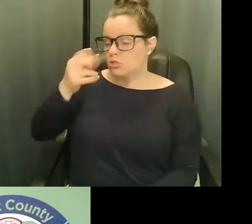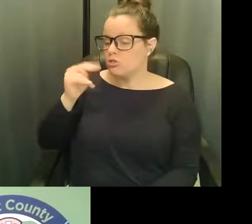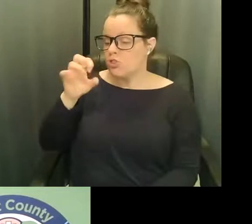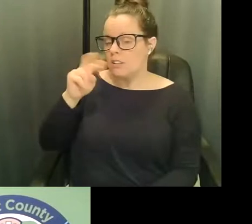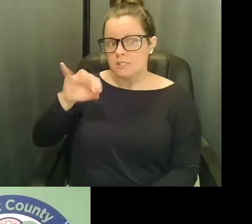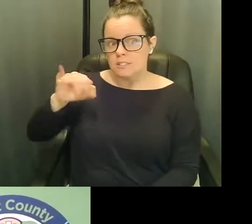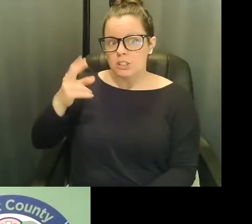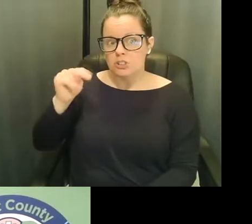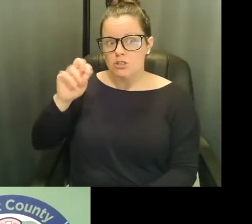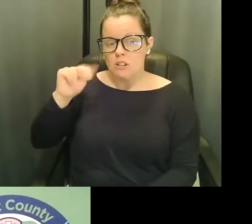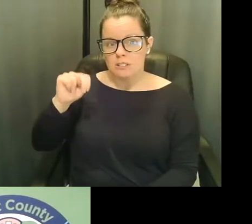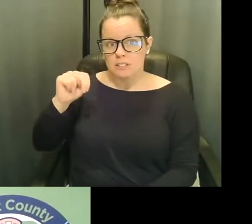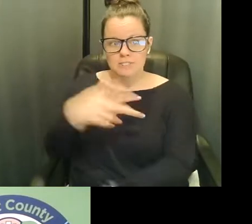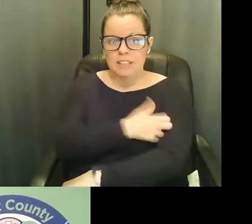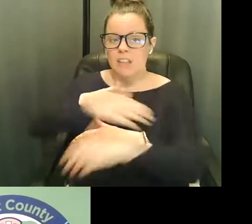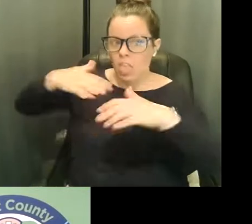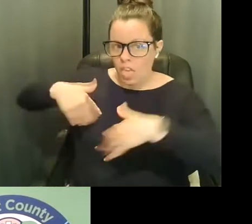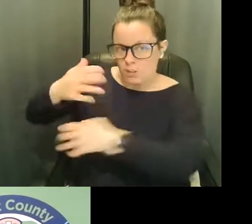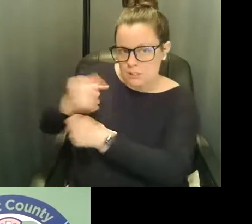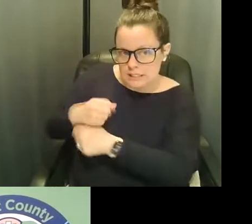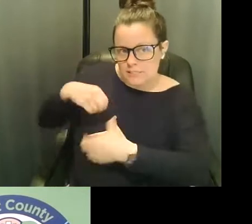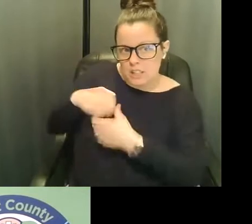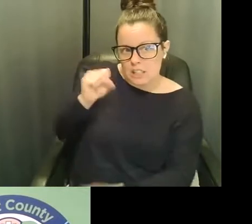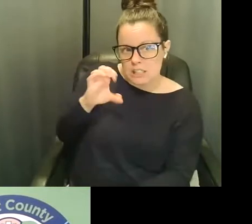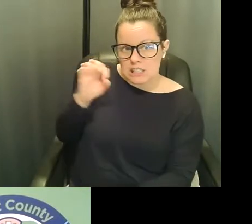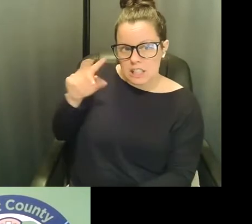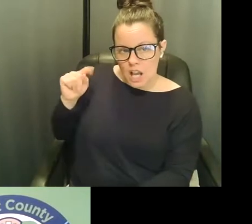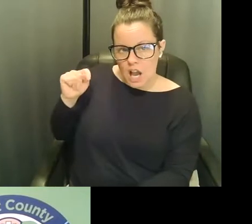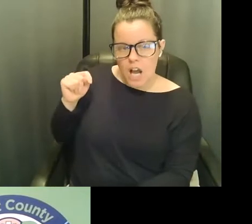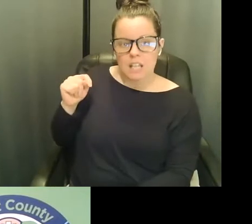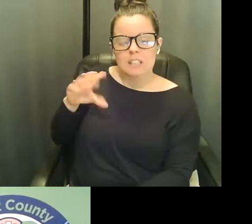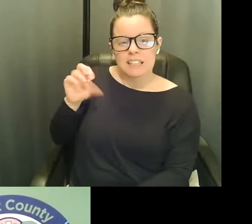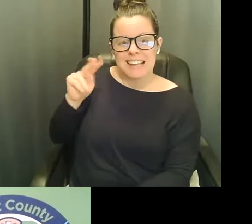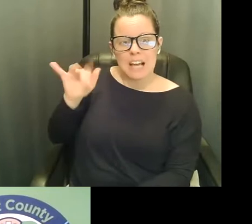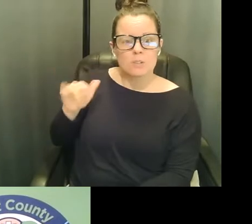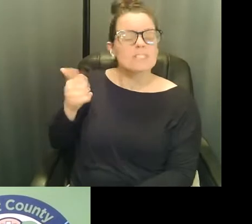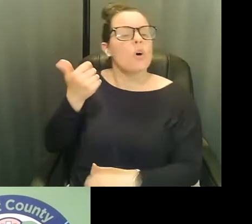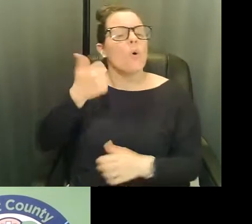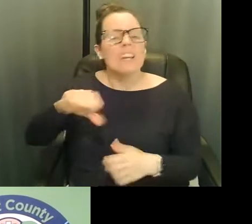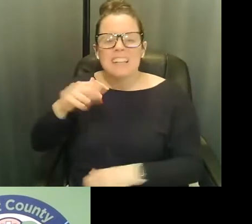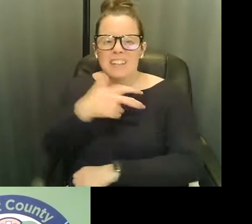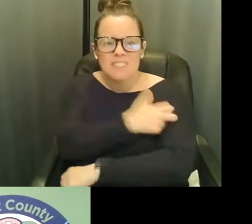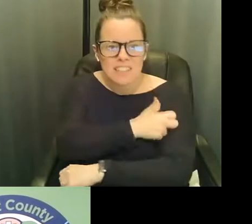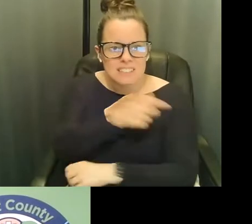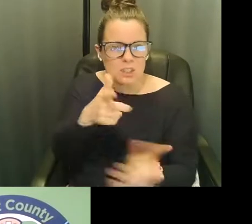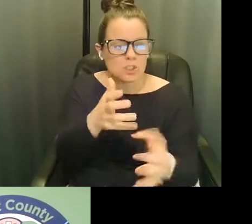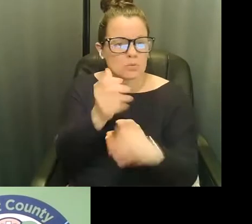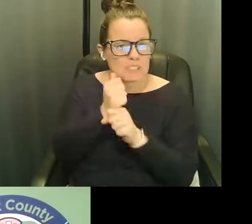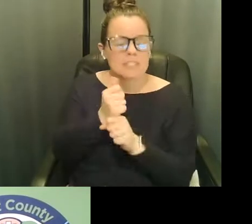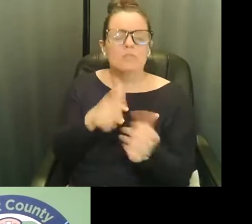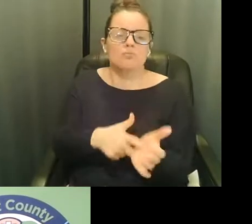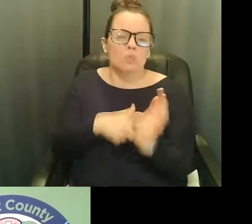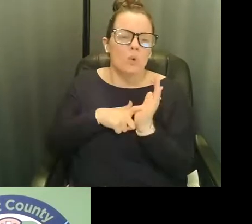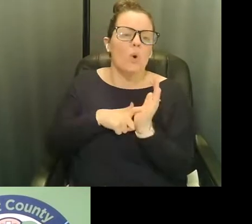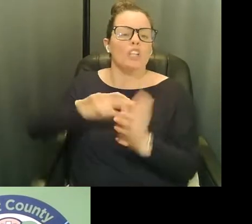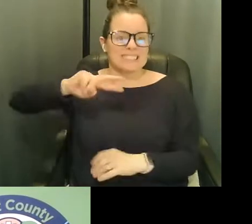not yet made its way into Scott County, any vaccine you receive requires a second dose, 3 to 4 weeks after